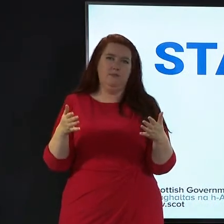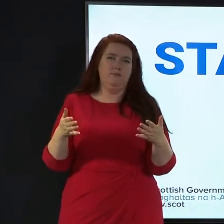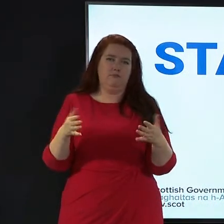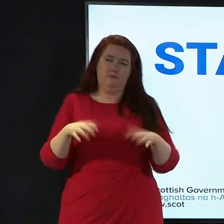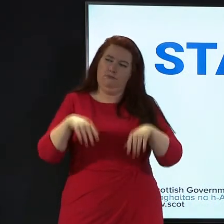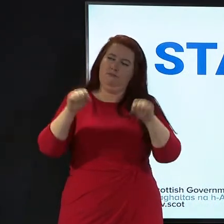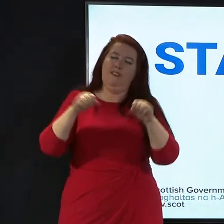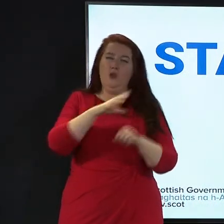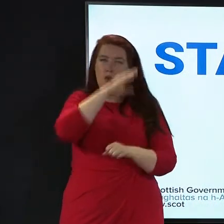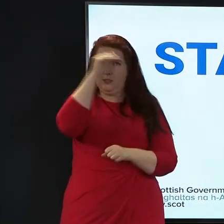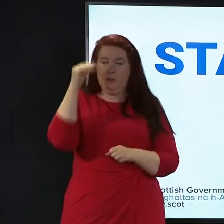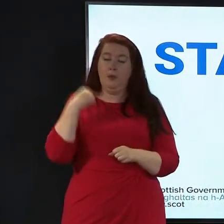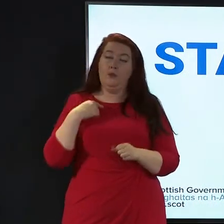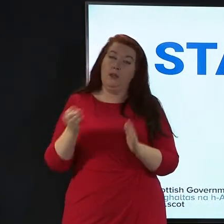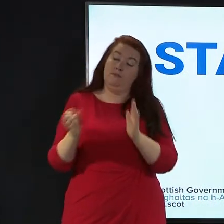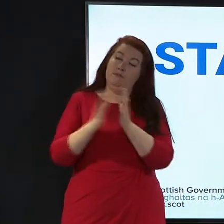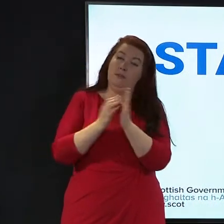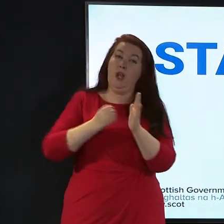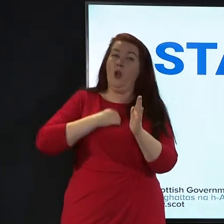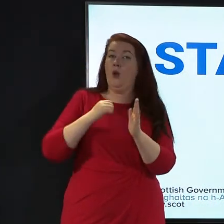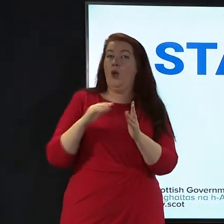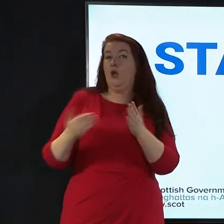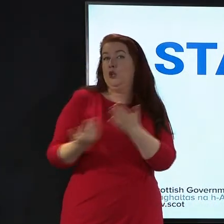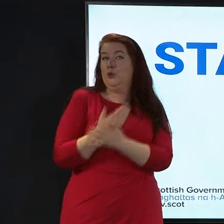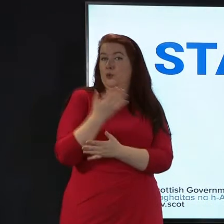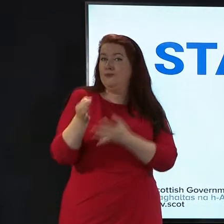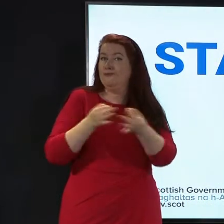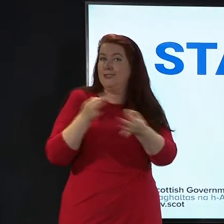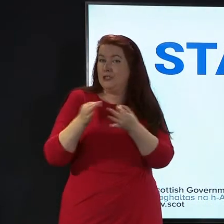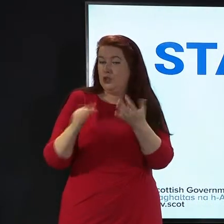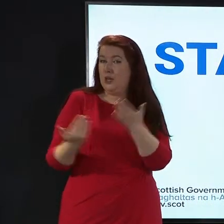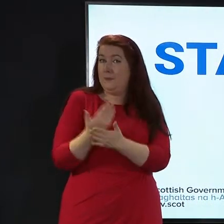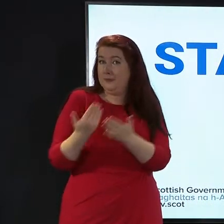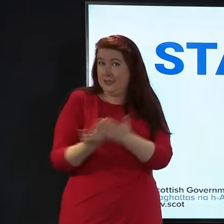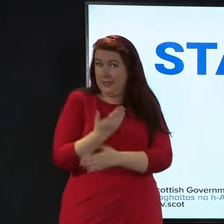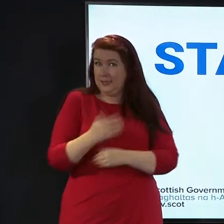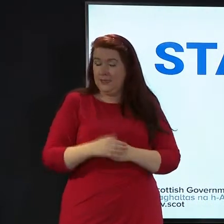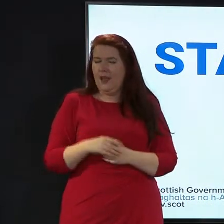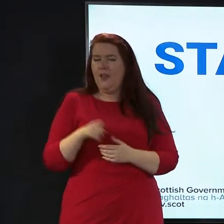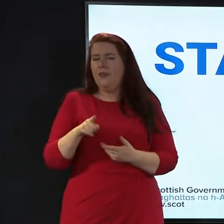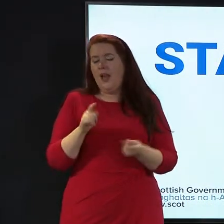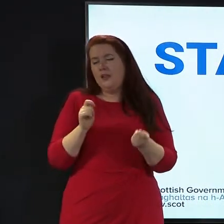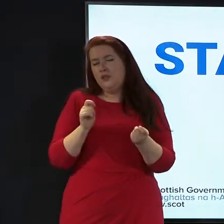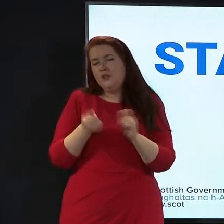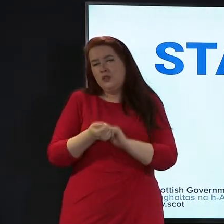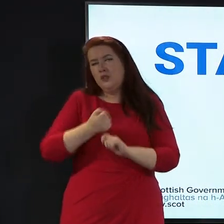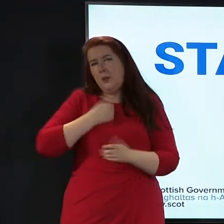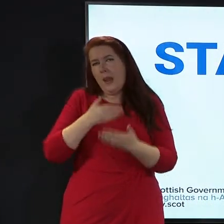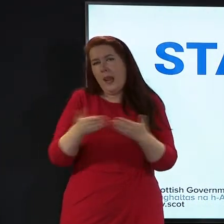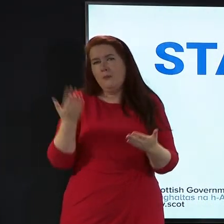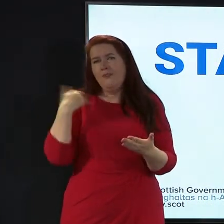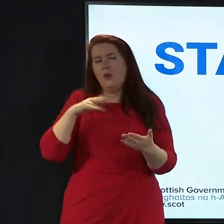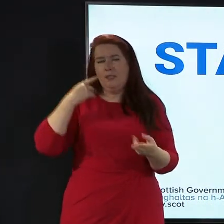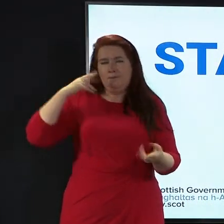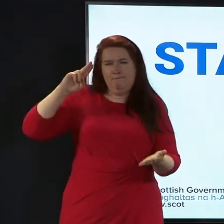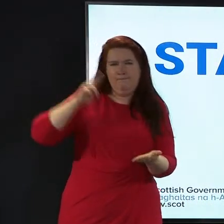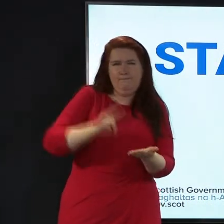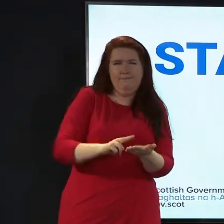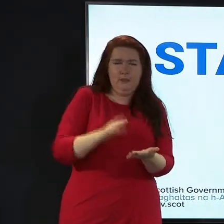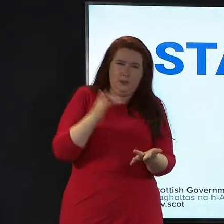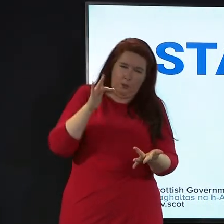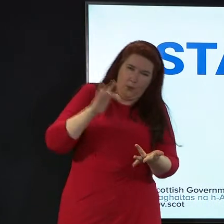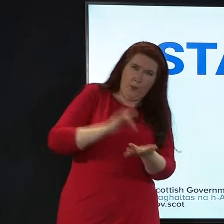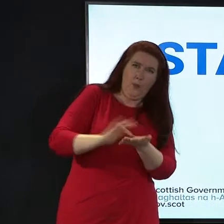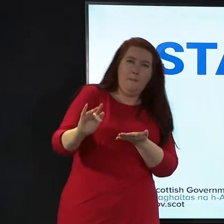our revised strategic update, which moved away from the language we had used to suppressing to the lowest possible